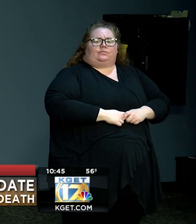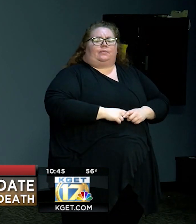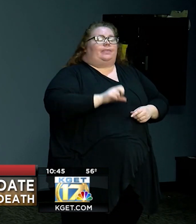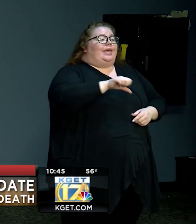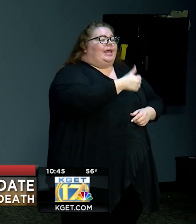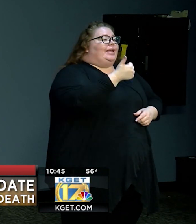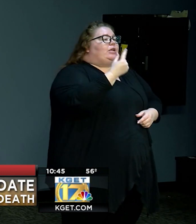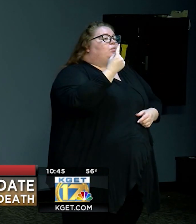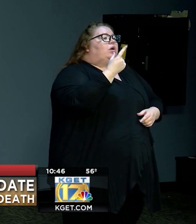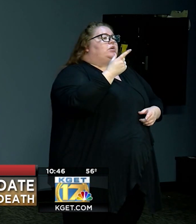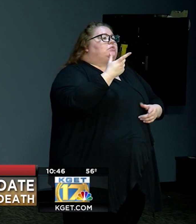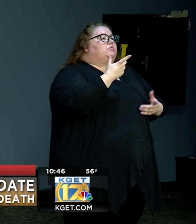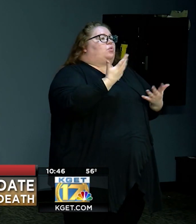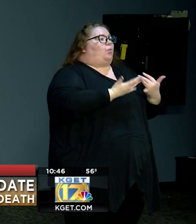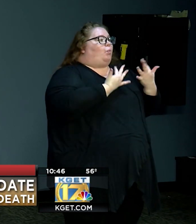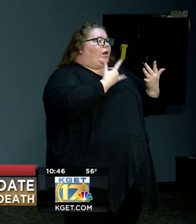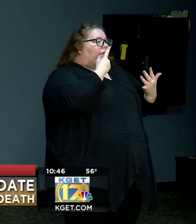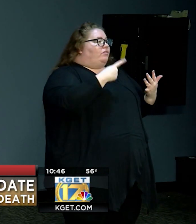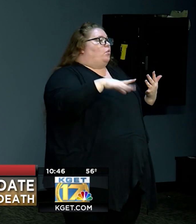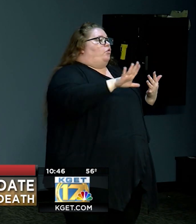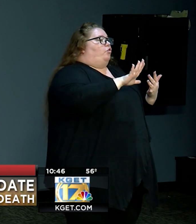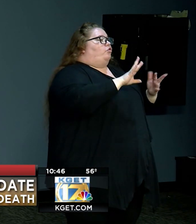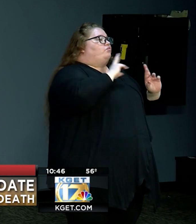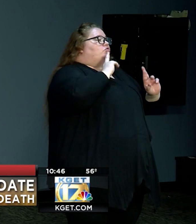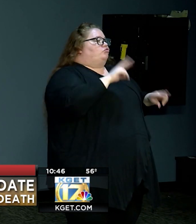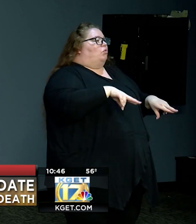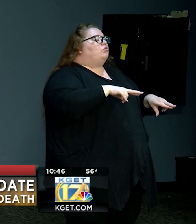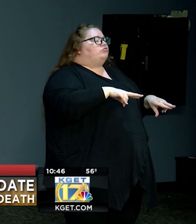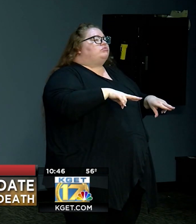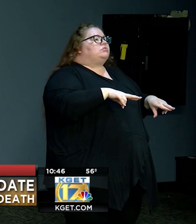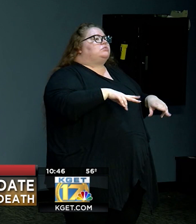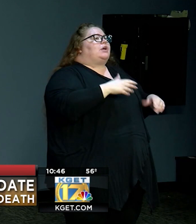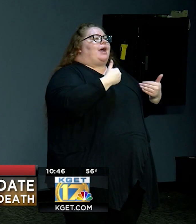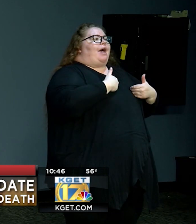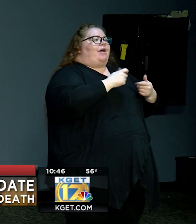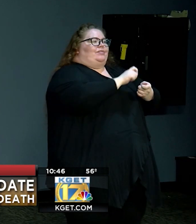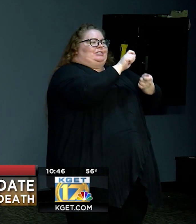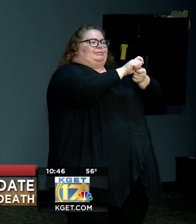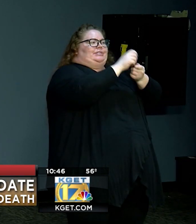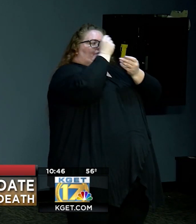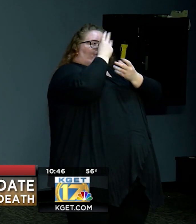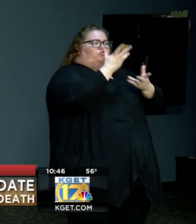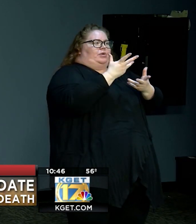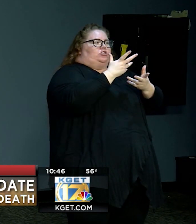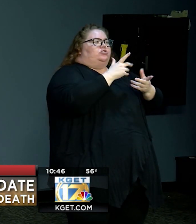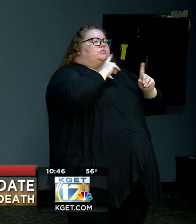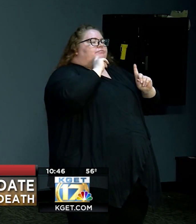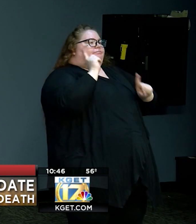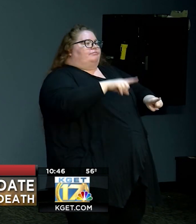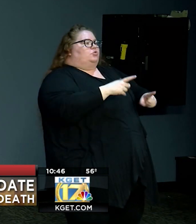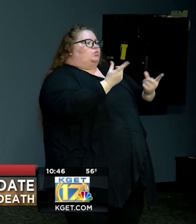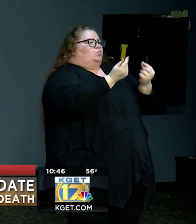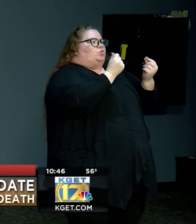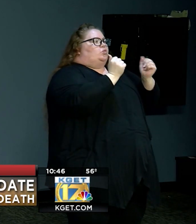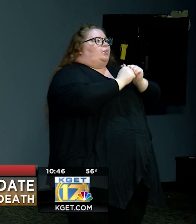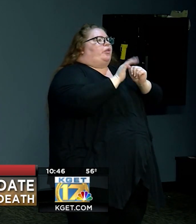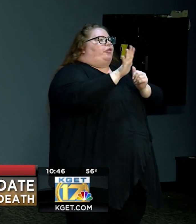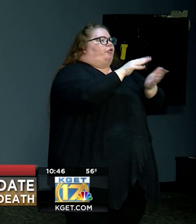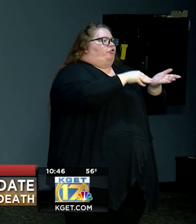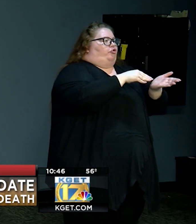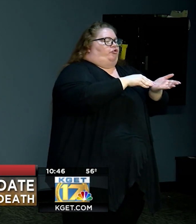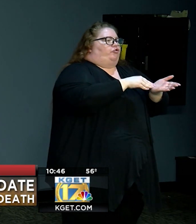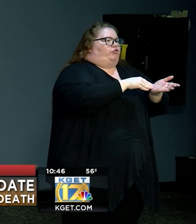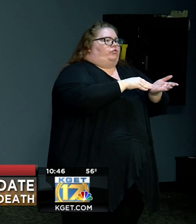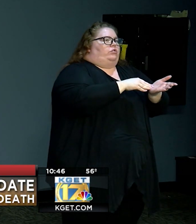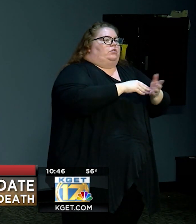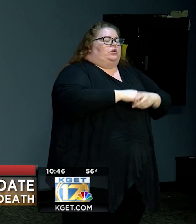tested is under the care of a physician. So that physician will have provided specific information on how they are supposed to take care of themselves.